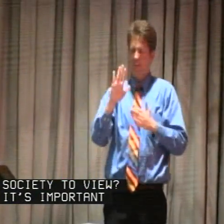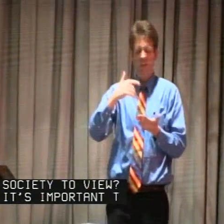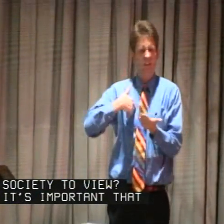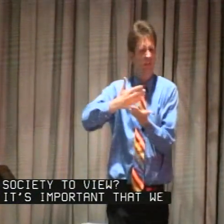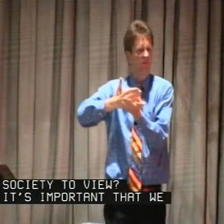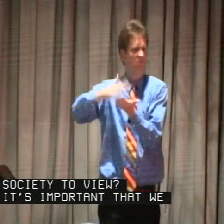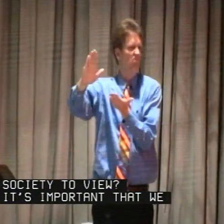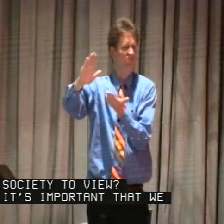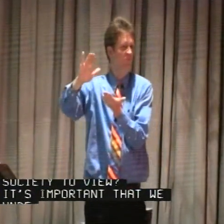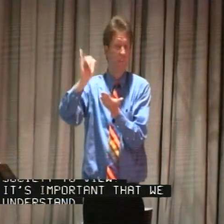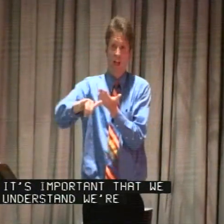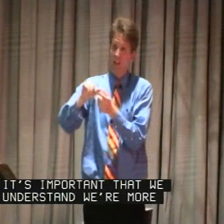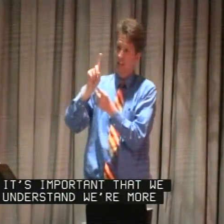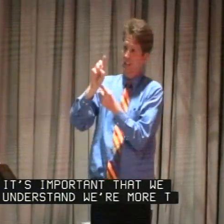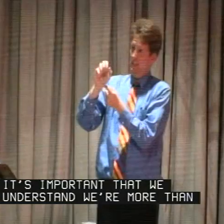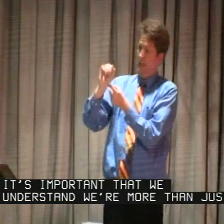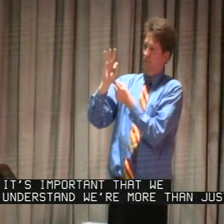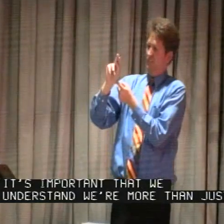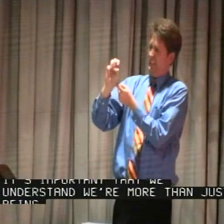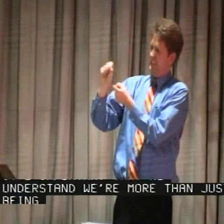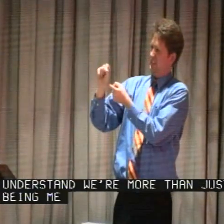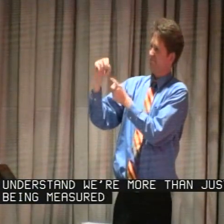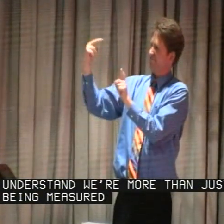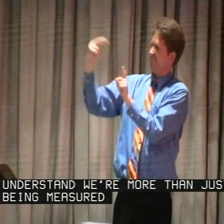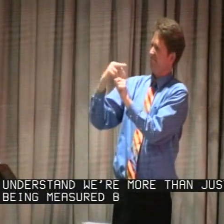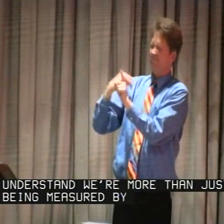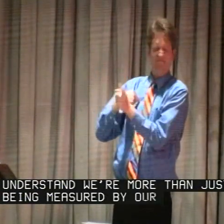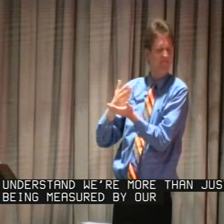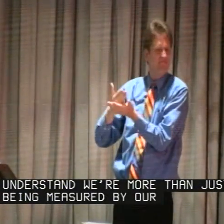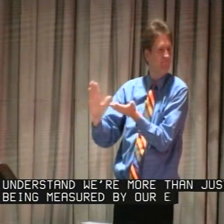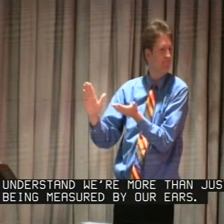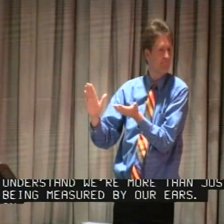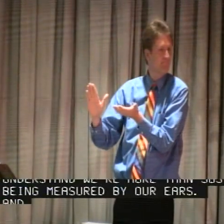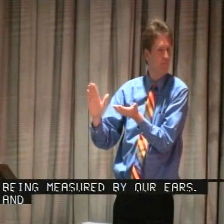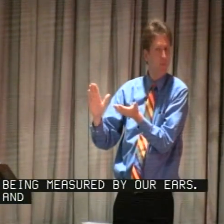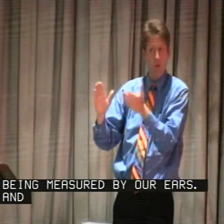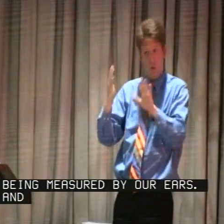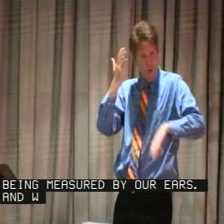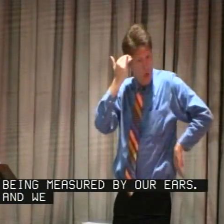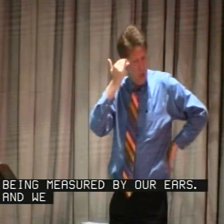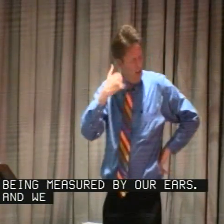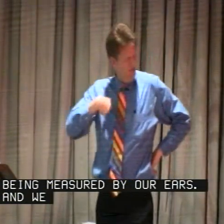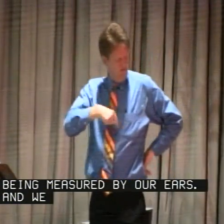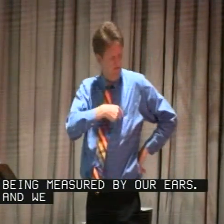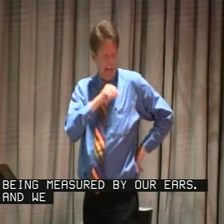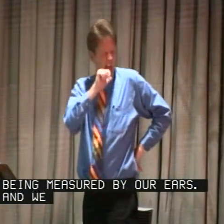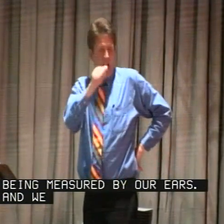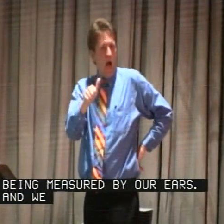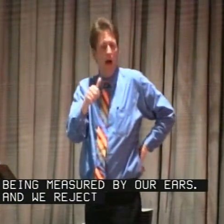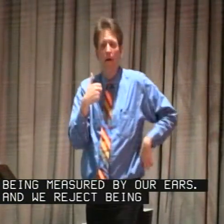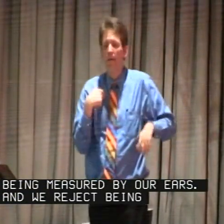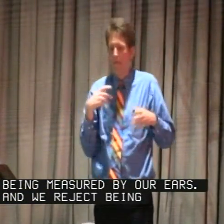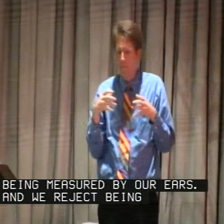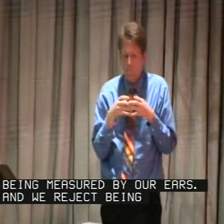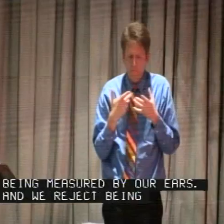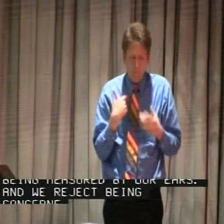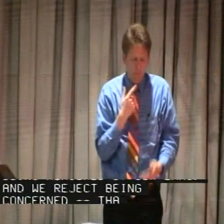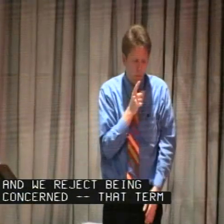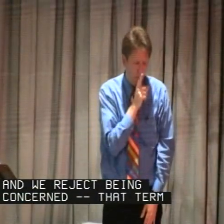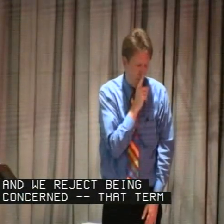being measured by our ears. And we reject being concerned that term deafness because we are not defined